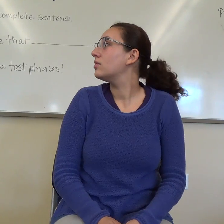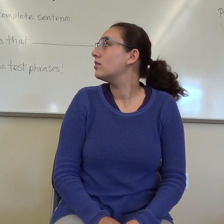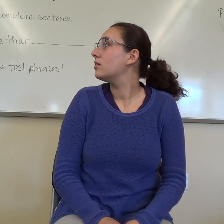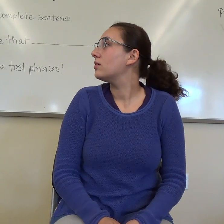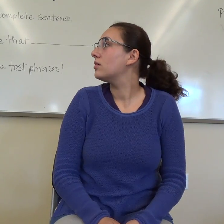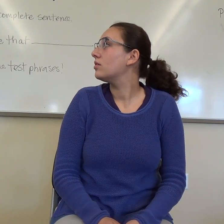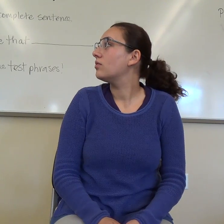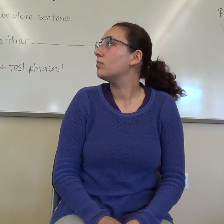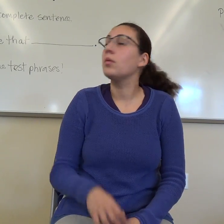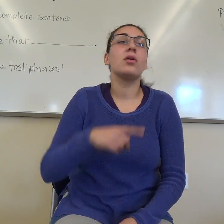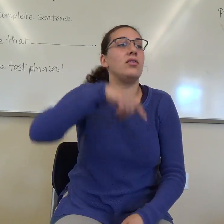also did a good job.